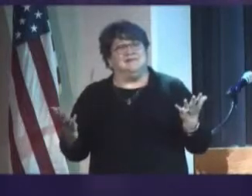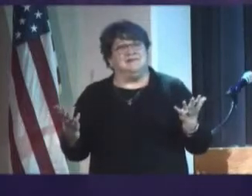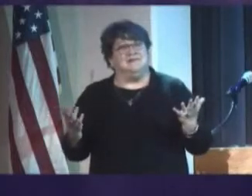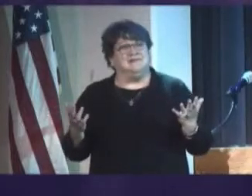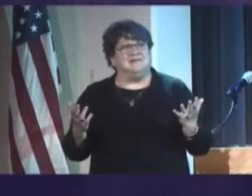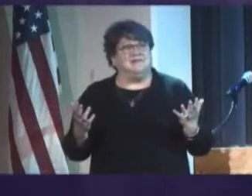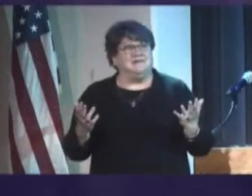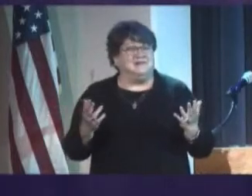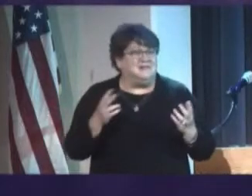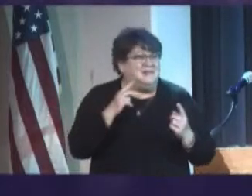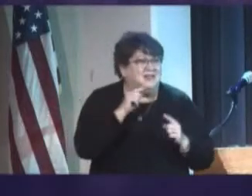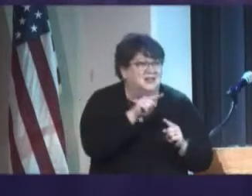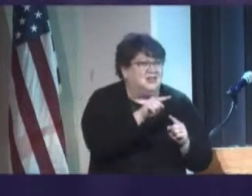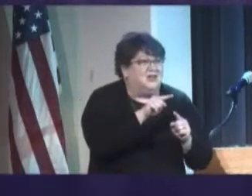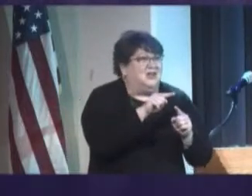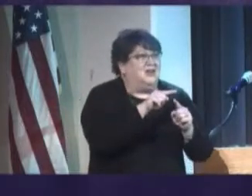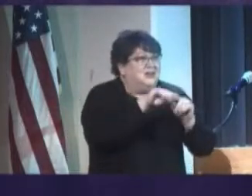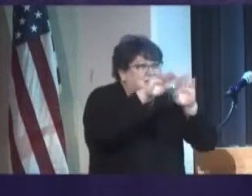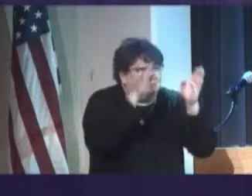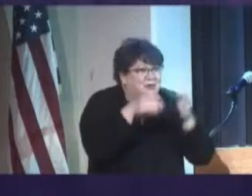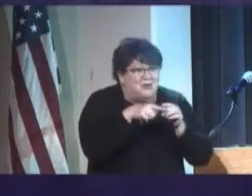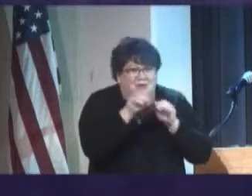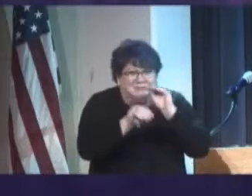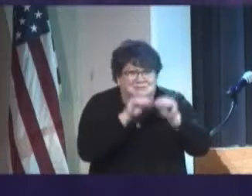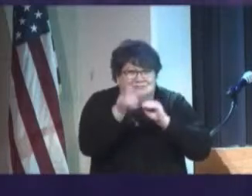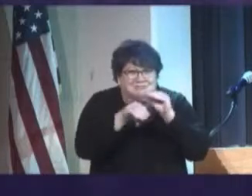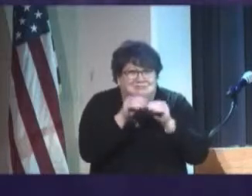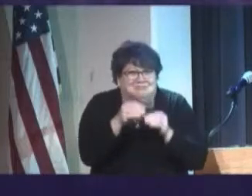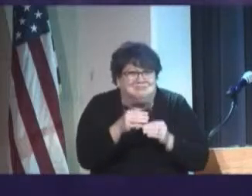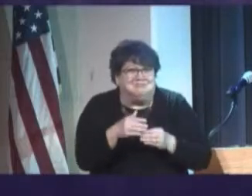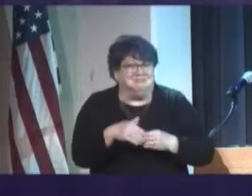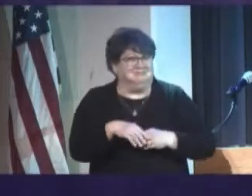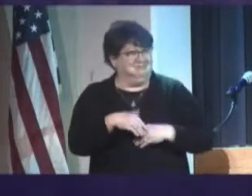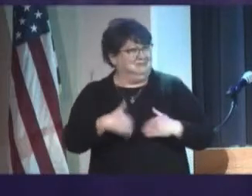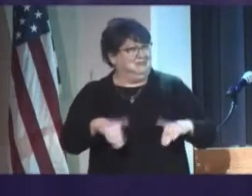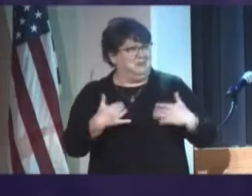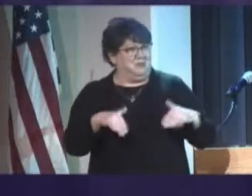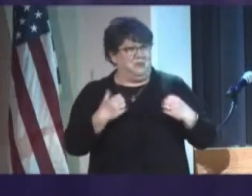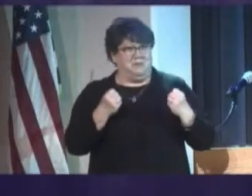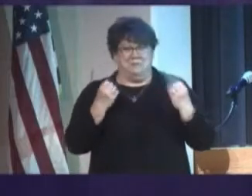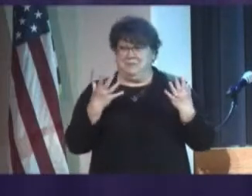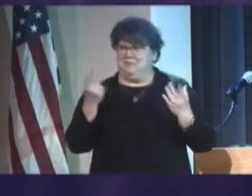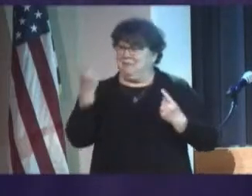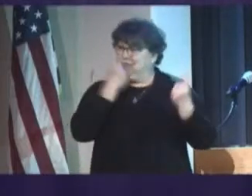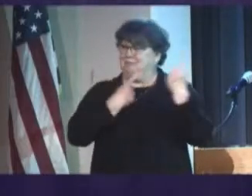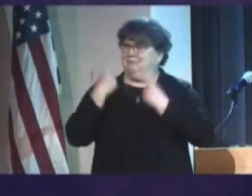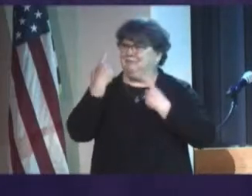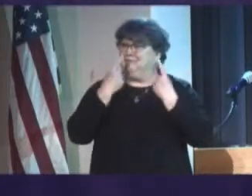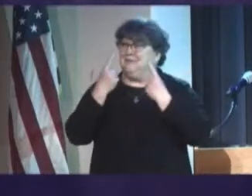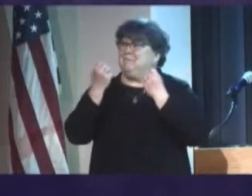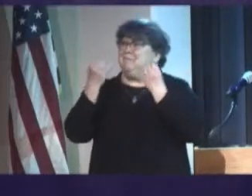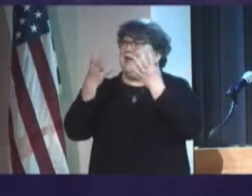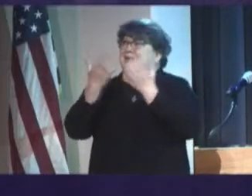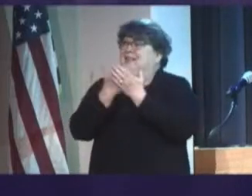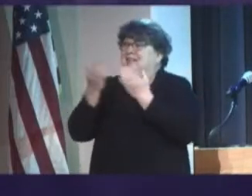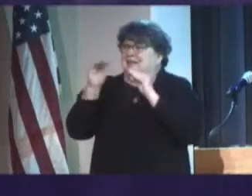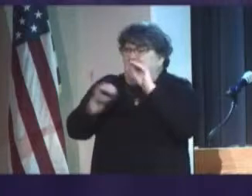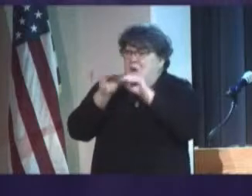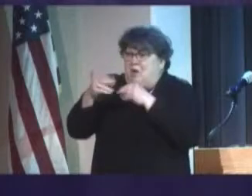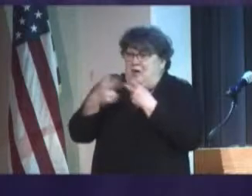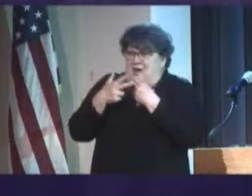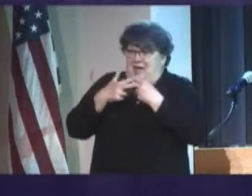everything? Look at this trove, treasures untold. How many wonders can one cavern